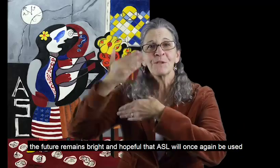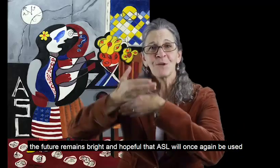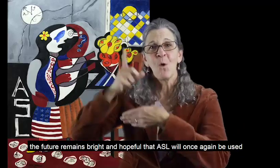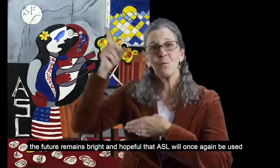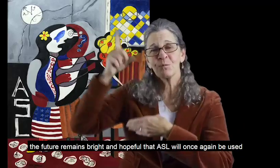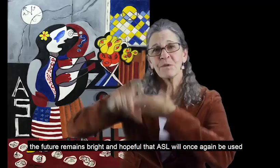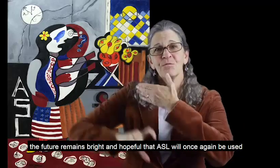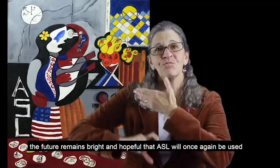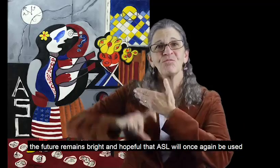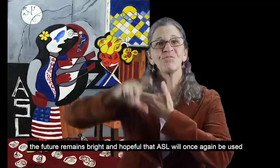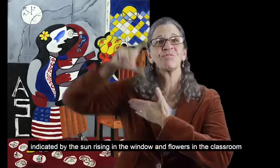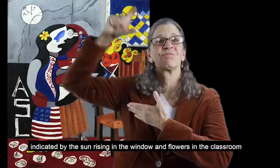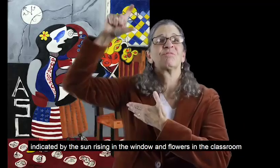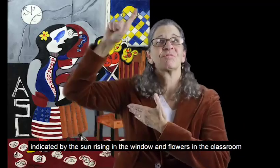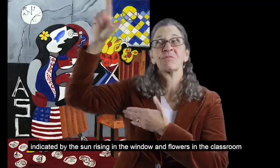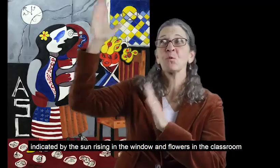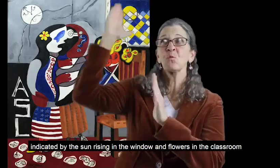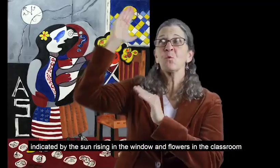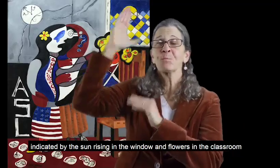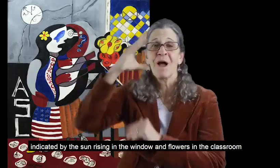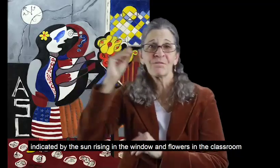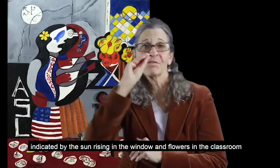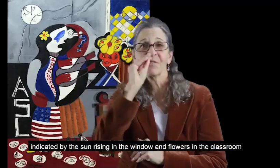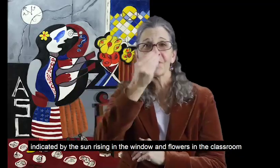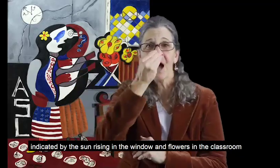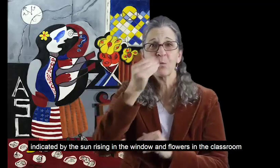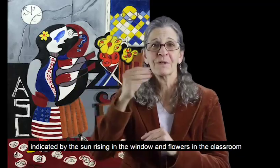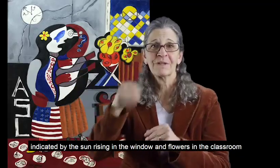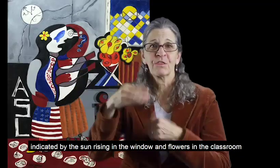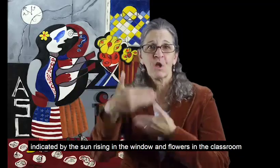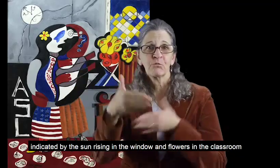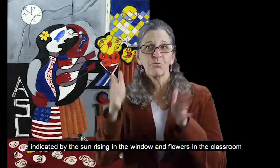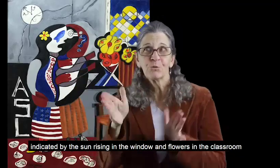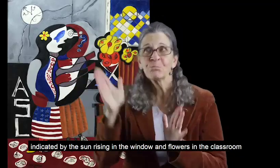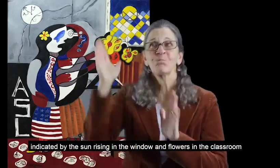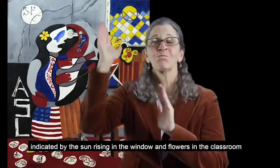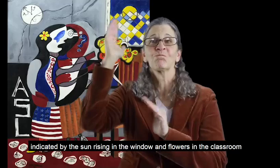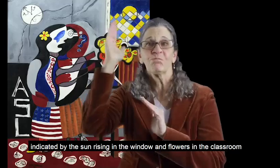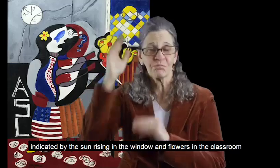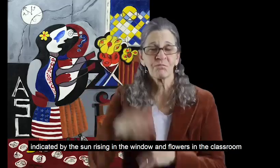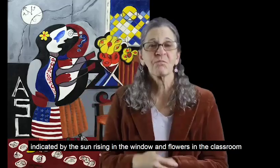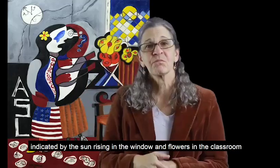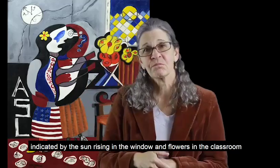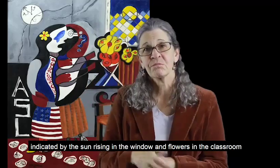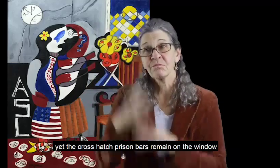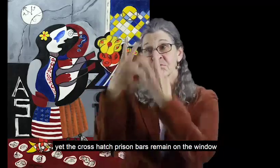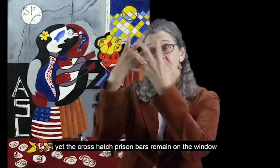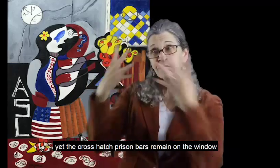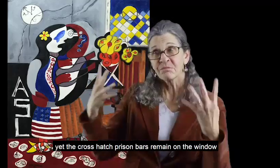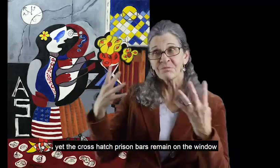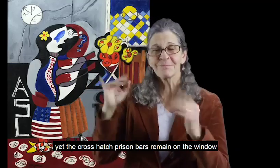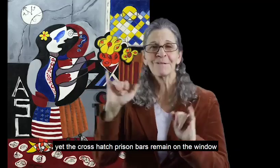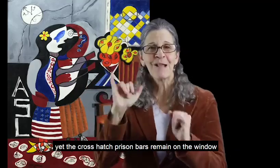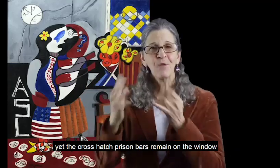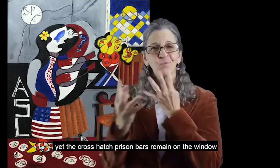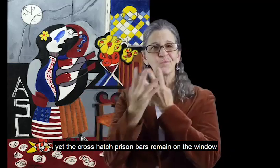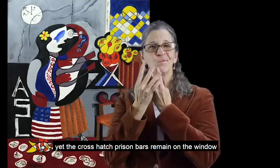once again be used, indicated by the sun rising in the window and flowers in the classroom. Yet the crosshatch